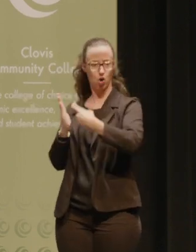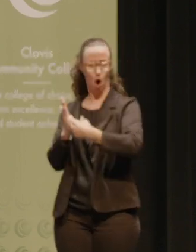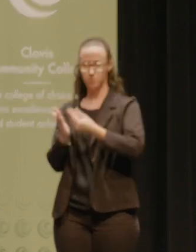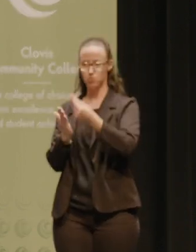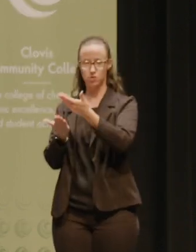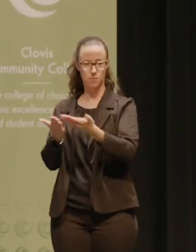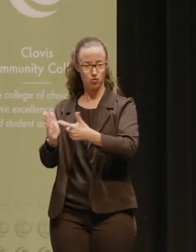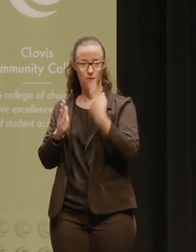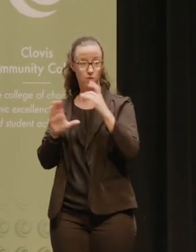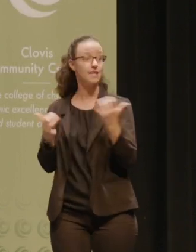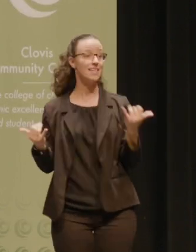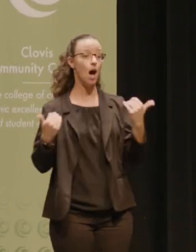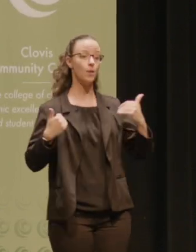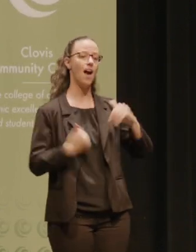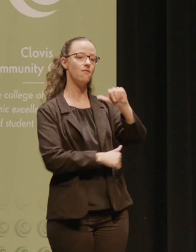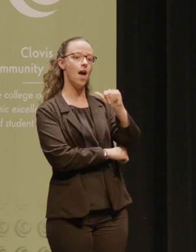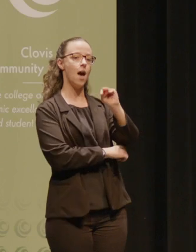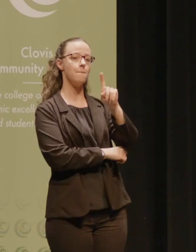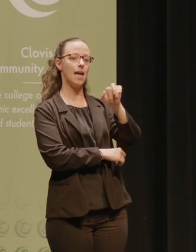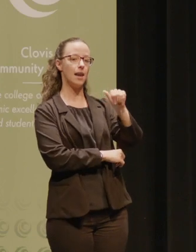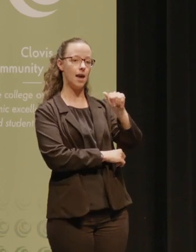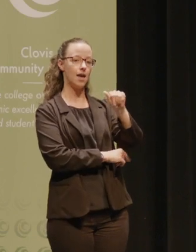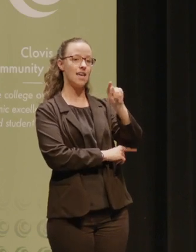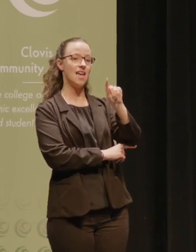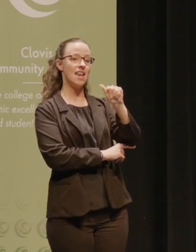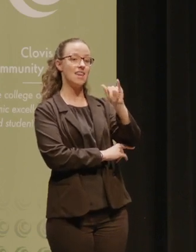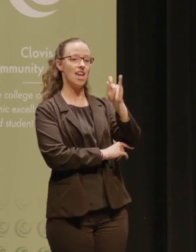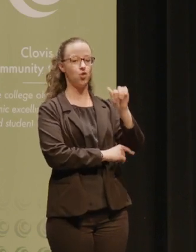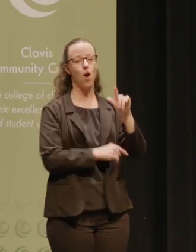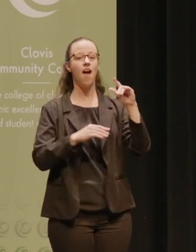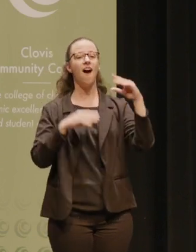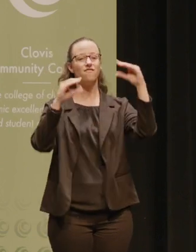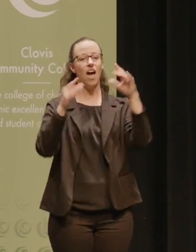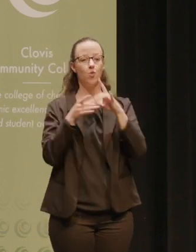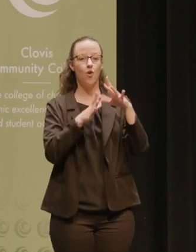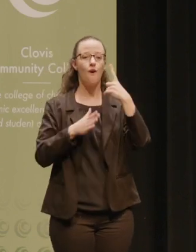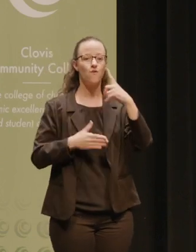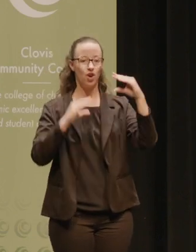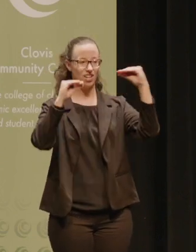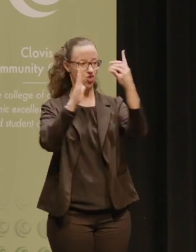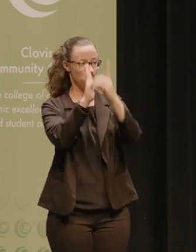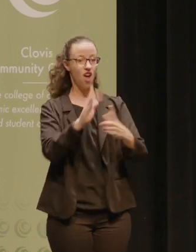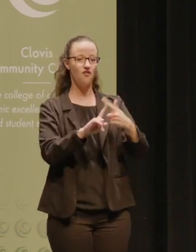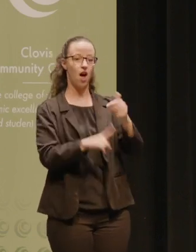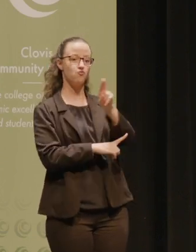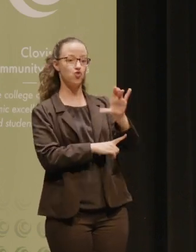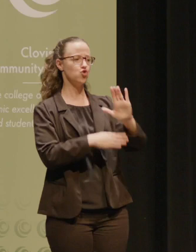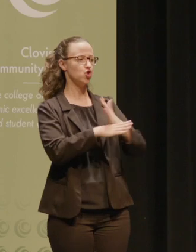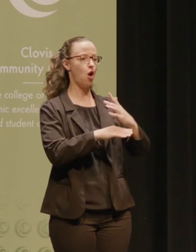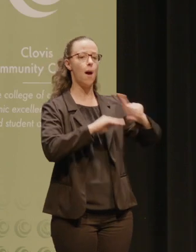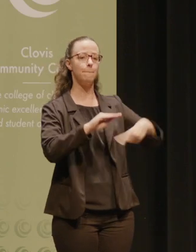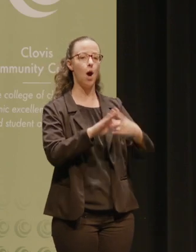materials. We are now joined by Amanda Tainter, a faculty coordinator for instructional design at Reedley College, who will share what she's learned on her